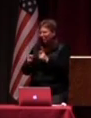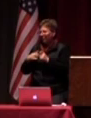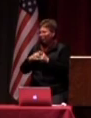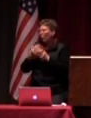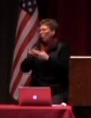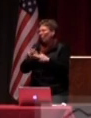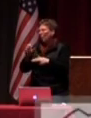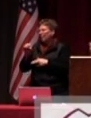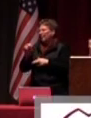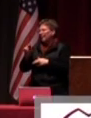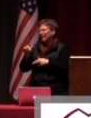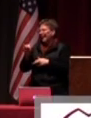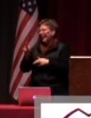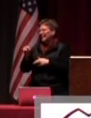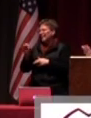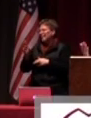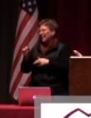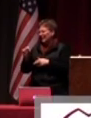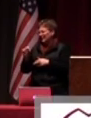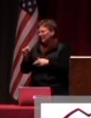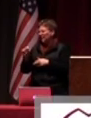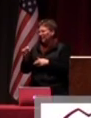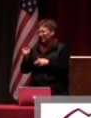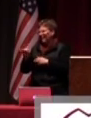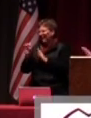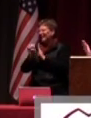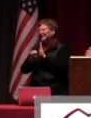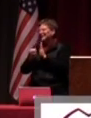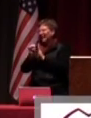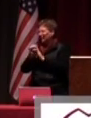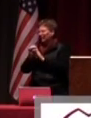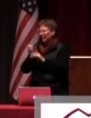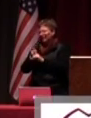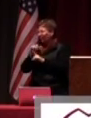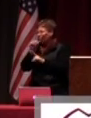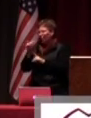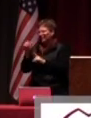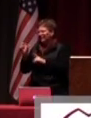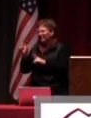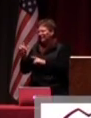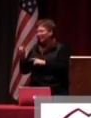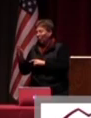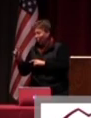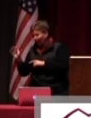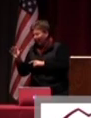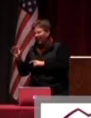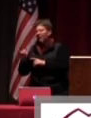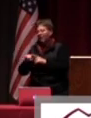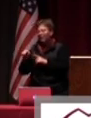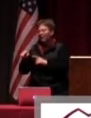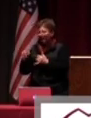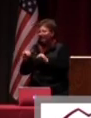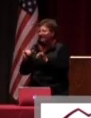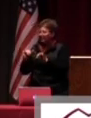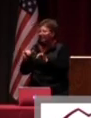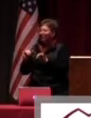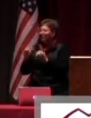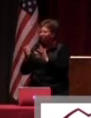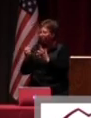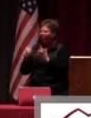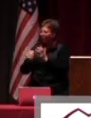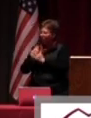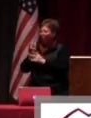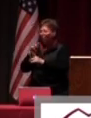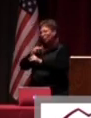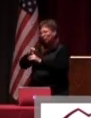now call the Enlightenment. And if the Enlightenment wasn't necessarily democratic, it wasn't, It was still committed, so the story goes, to a modern and rational view